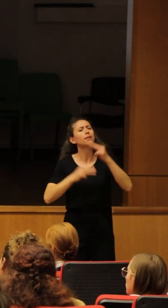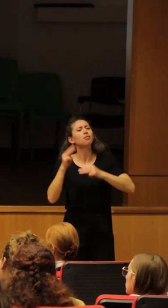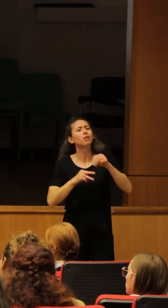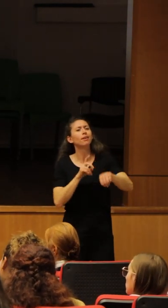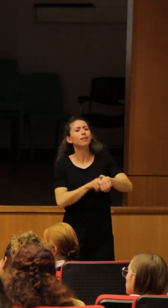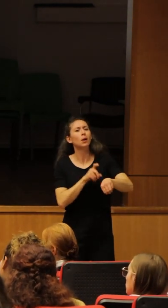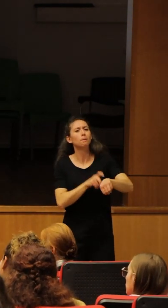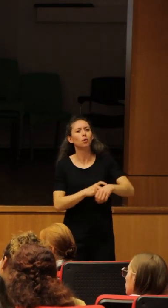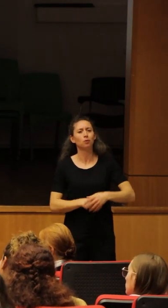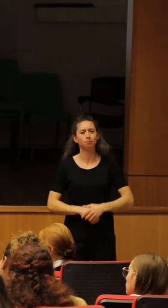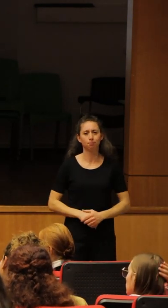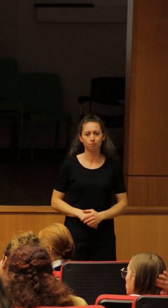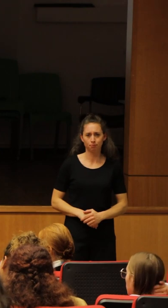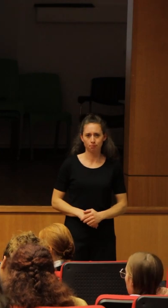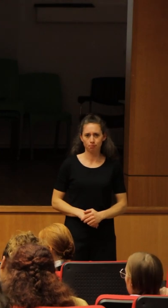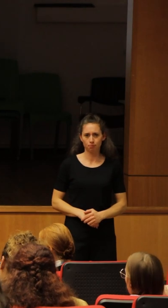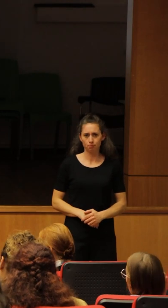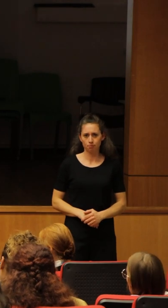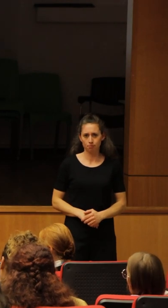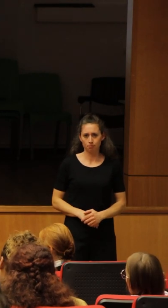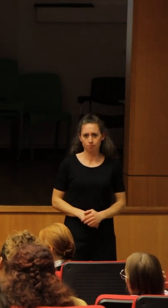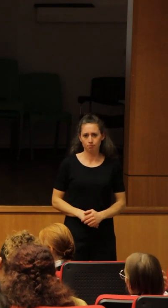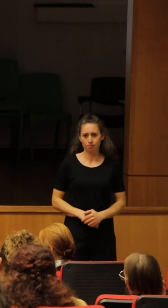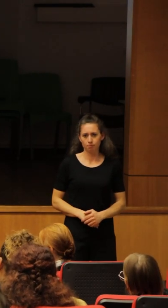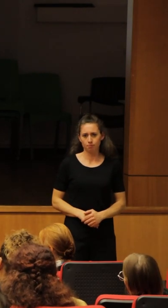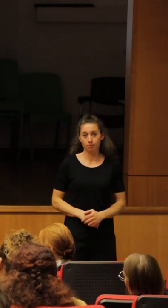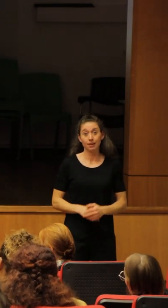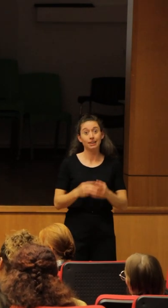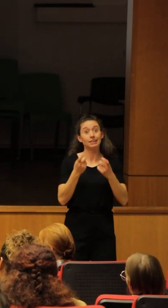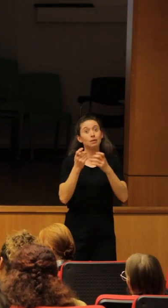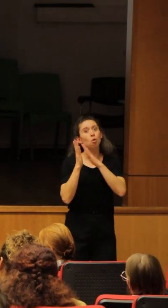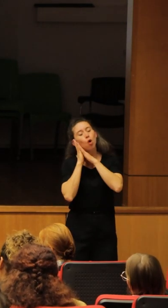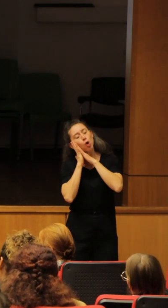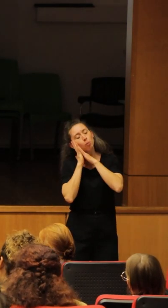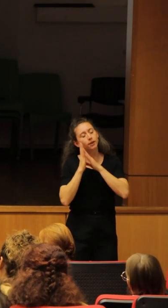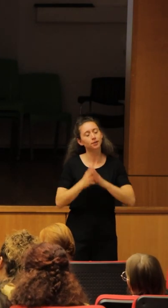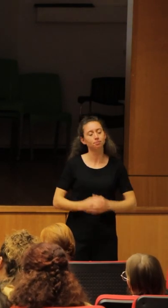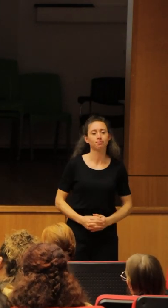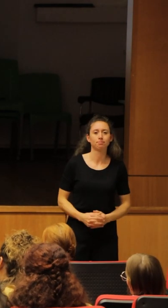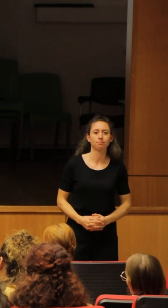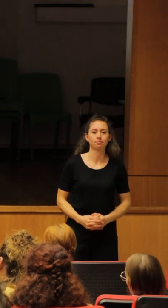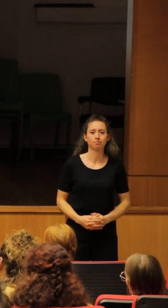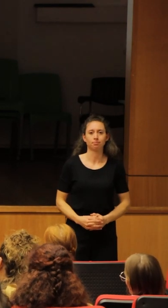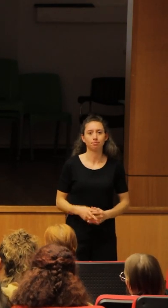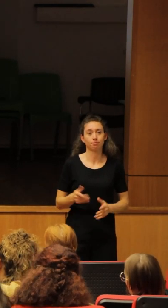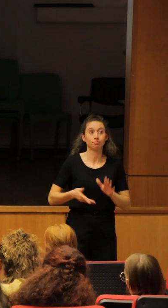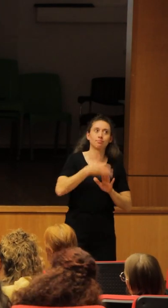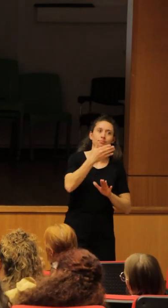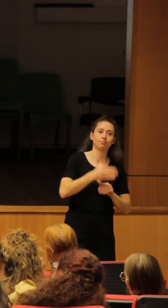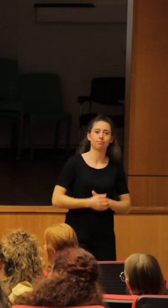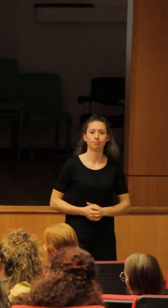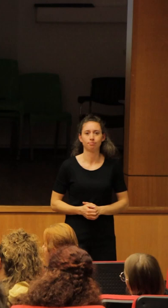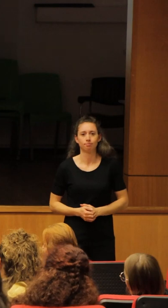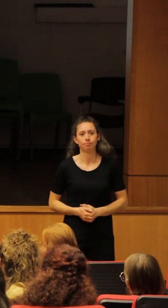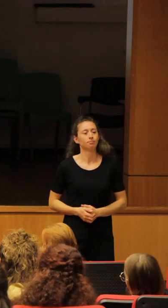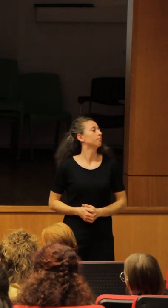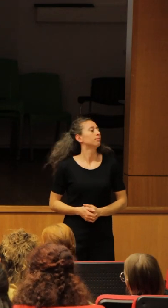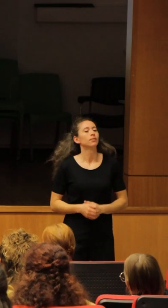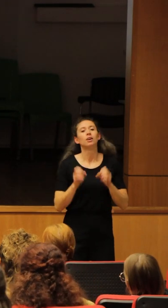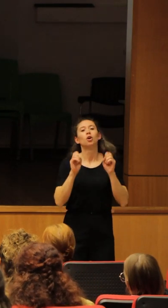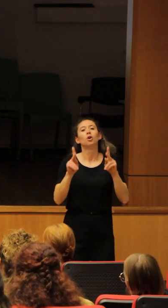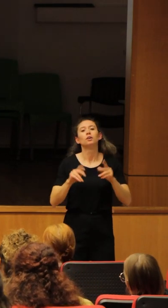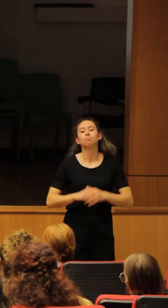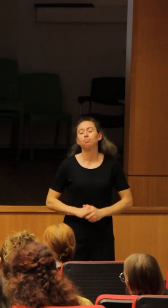tiempo? Who needs to sleep? Tenemos que dormir, dice. I don't know. O tenemos que irnos.